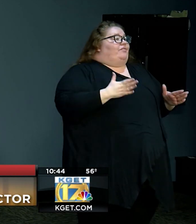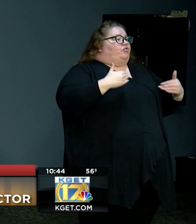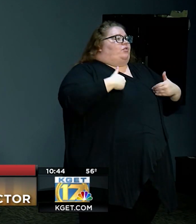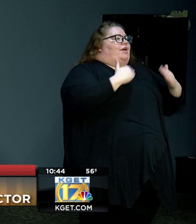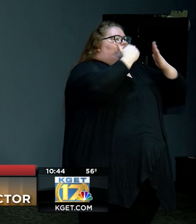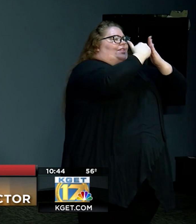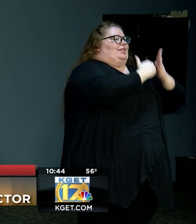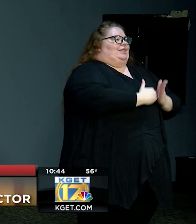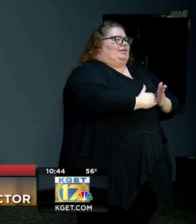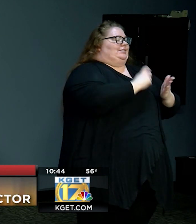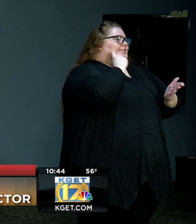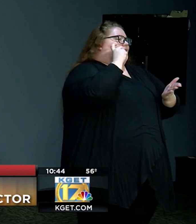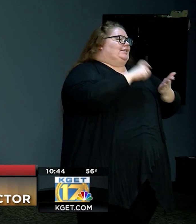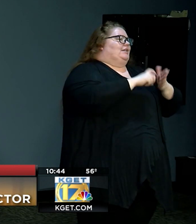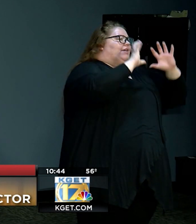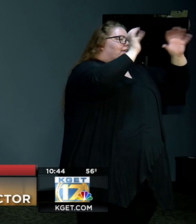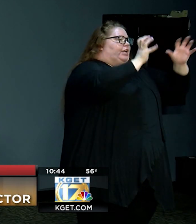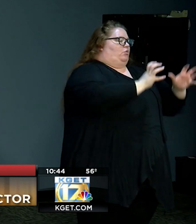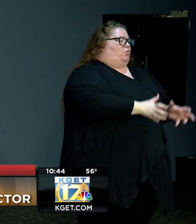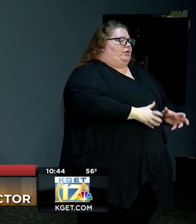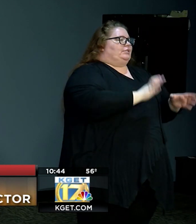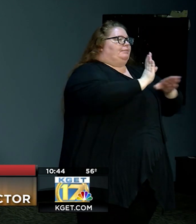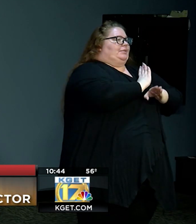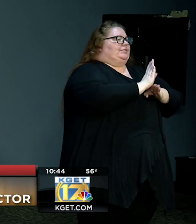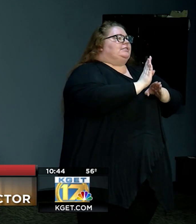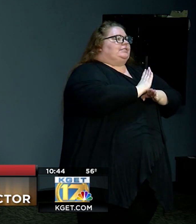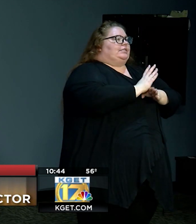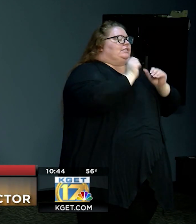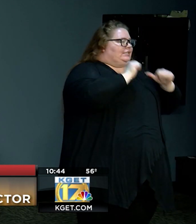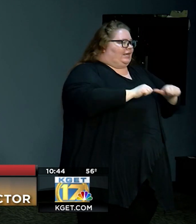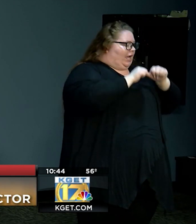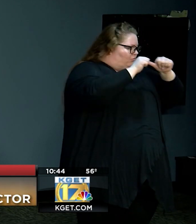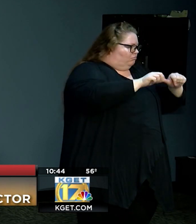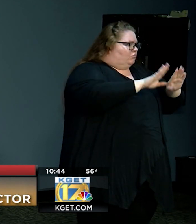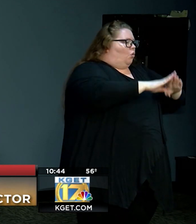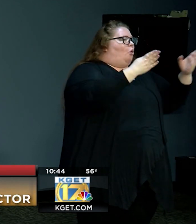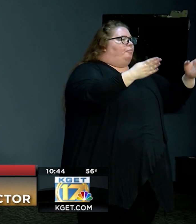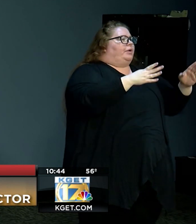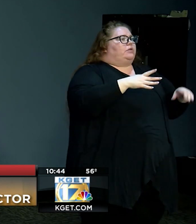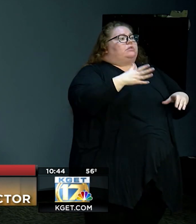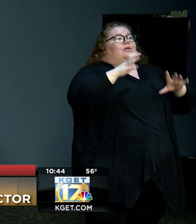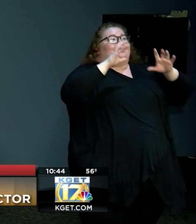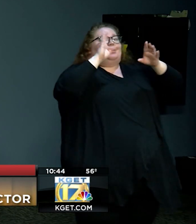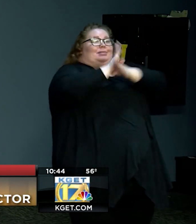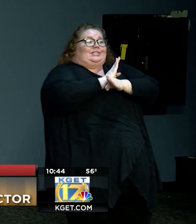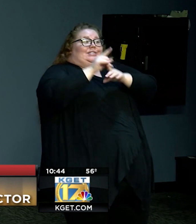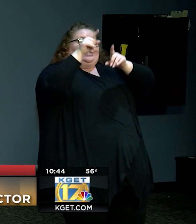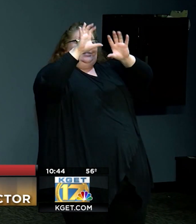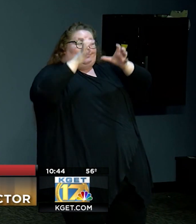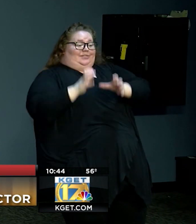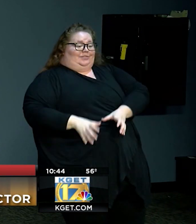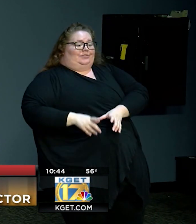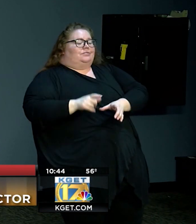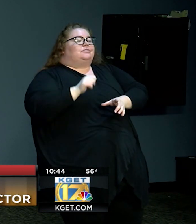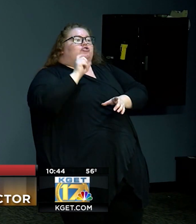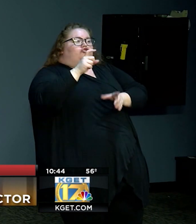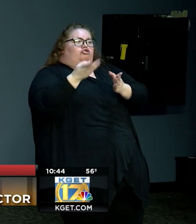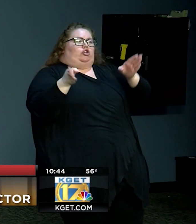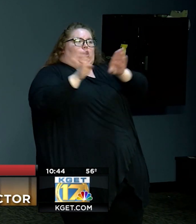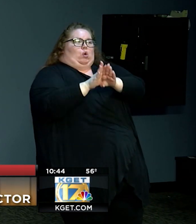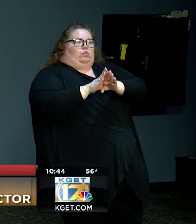identified categories of businesses that are able to remain open and that are not. We've posted every one of those